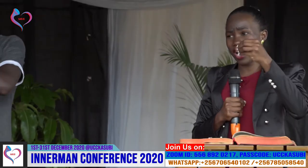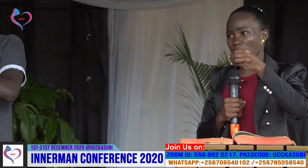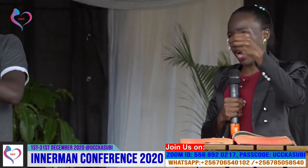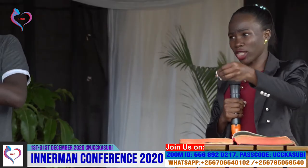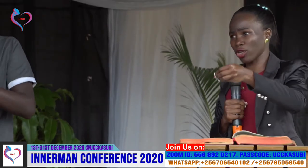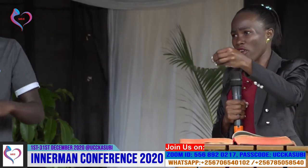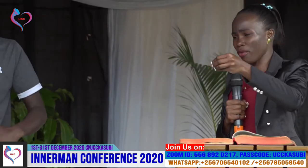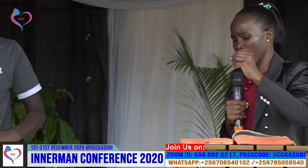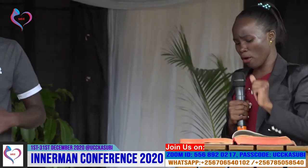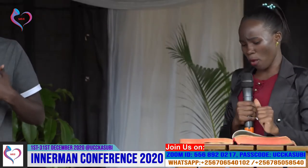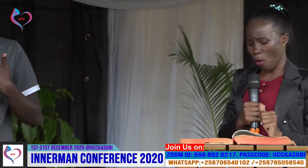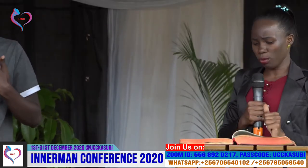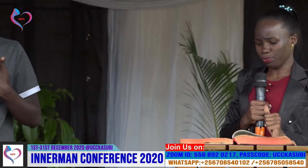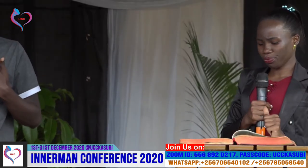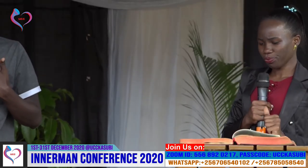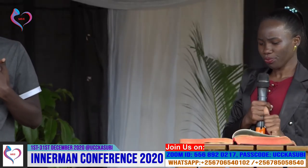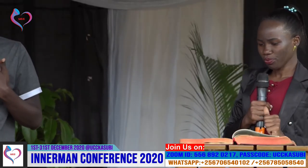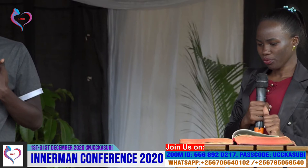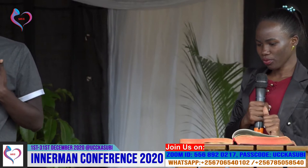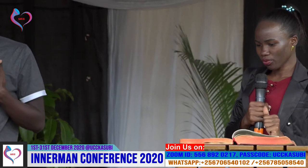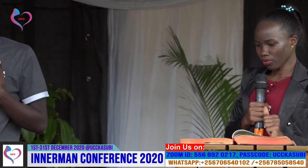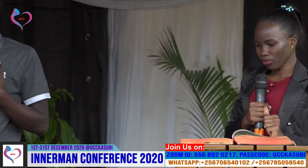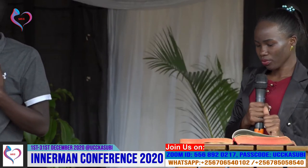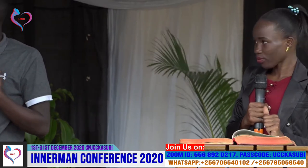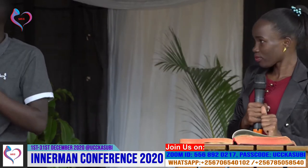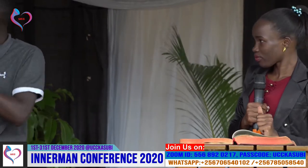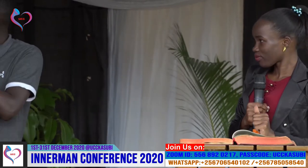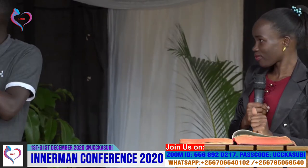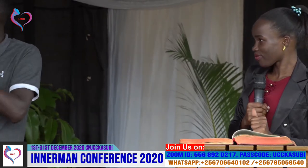nga kwe kwagala kwa Katonda olw'obulamu bwo. I hope it isn't hard teaching.